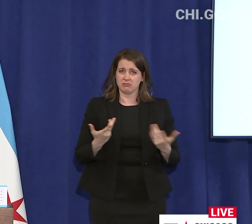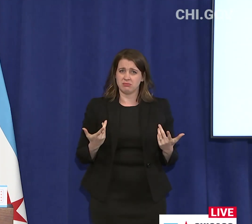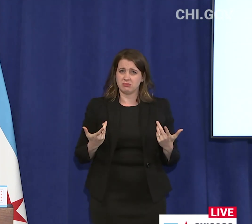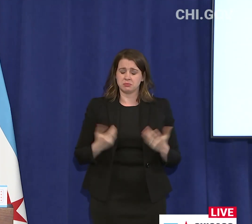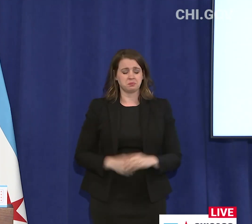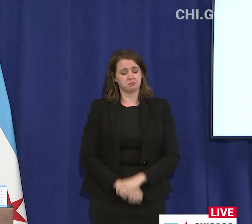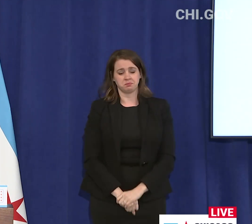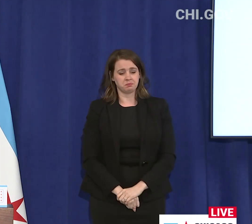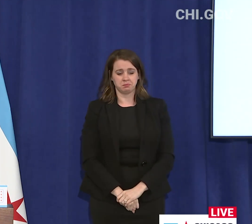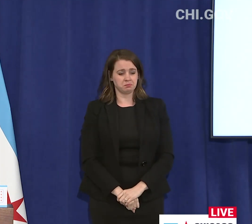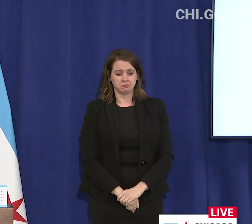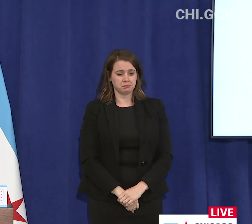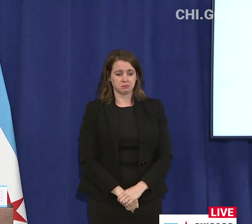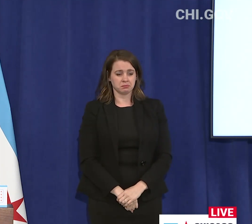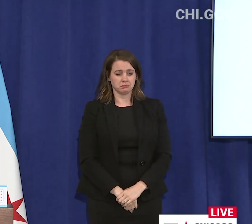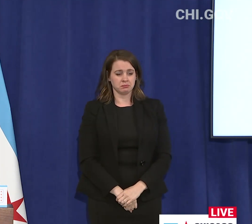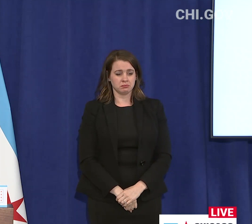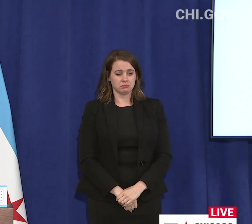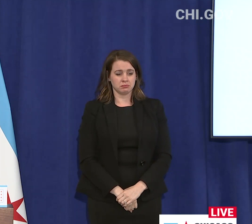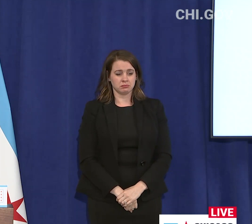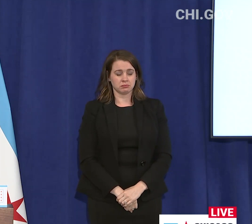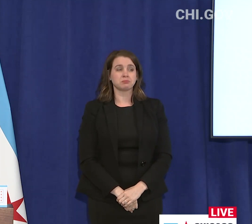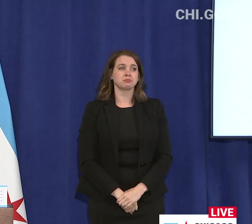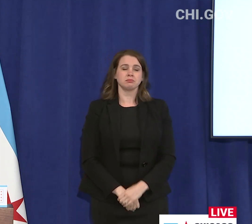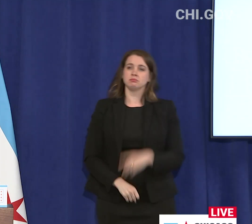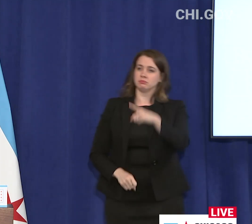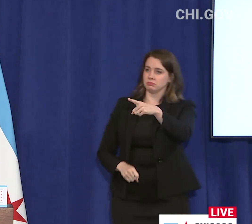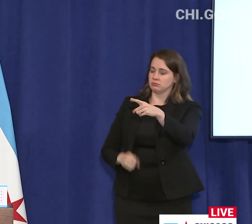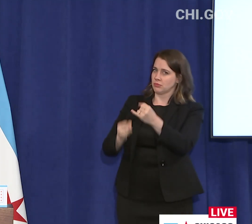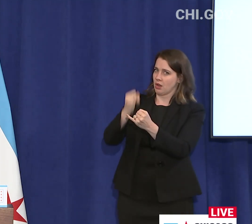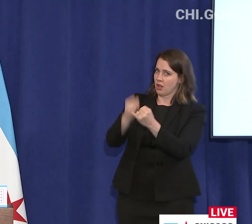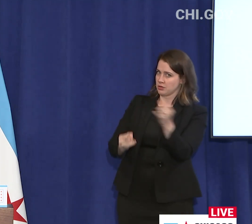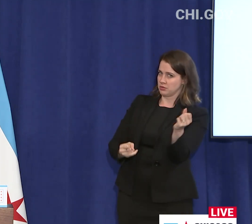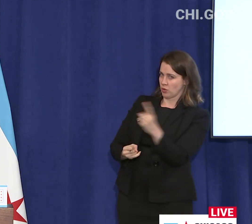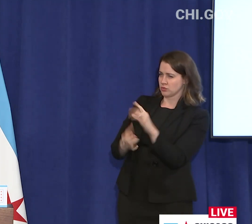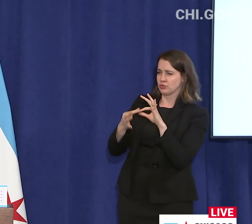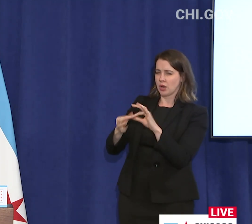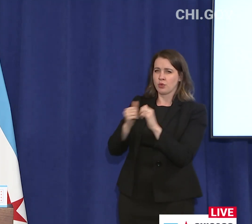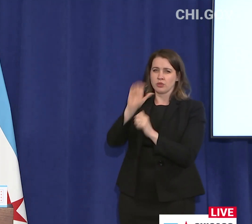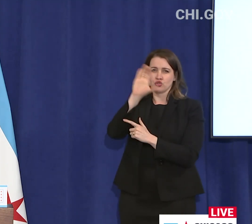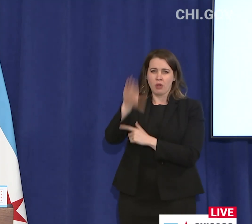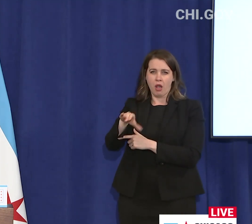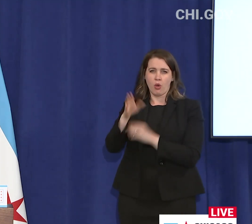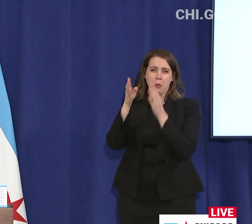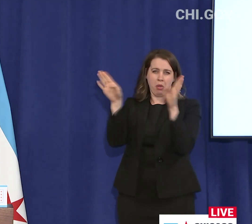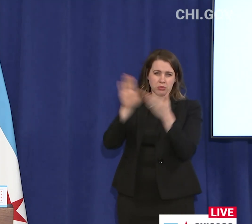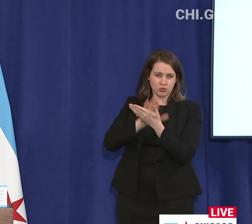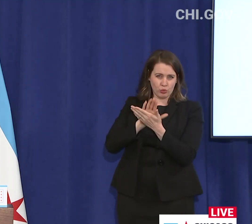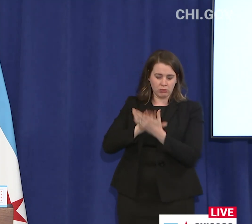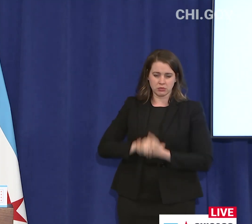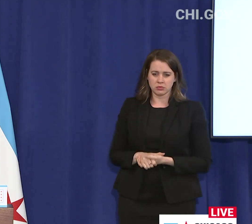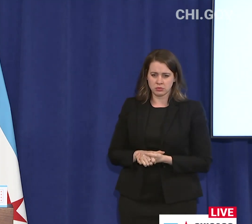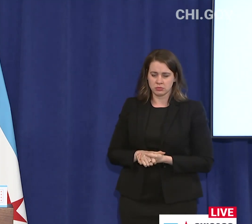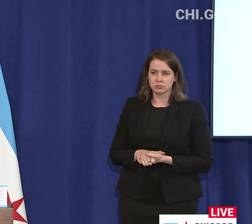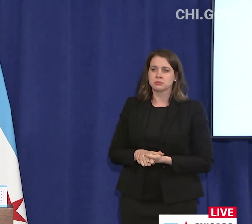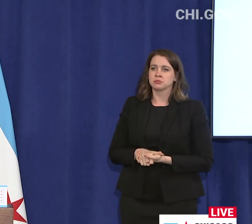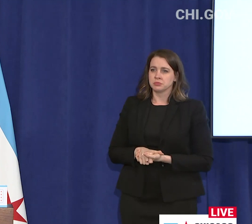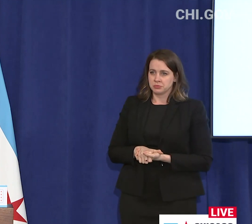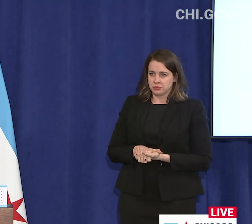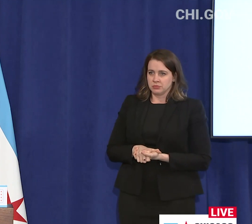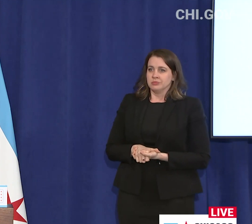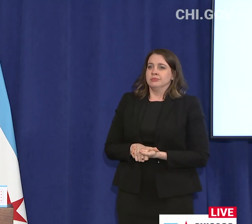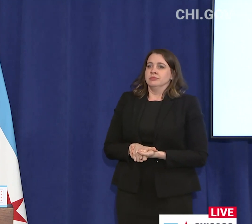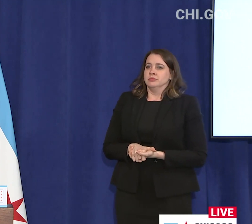Last question, Mayor, the last question is about the Chicago Public Schools from Fran. Fewer than 60% of all CPS students